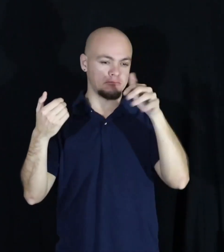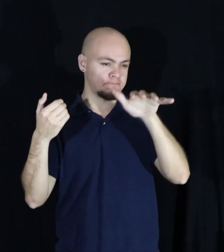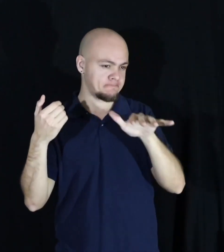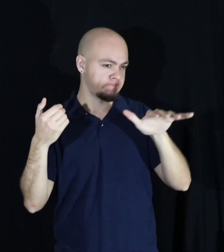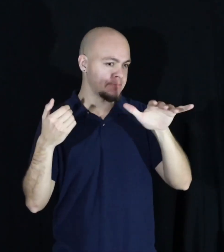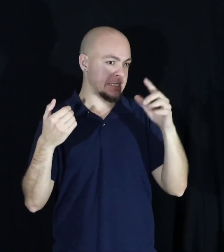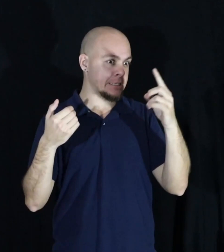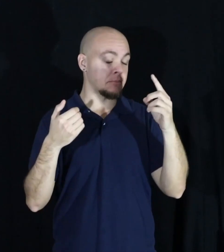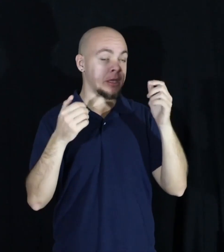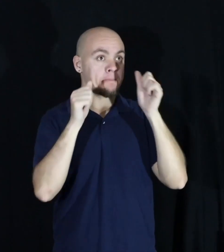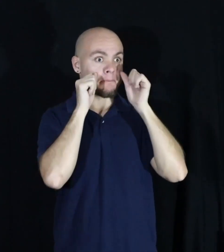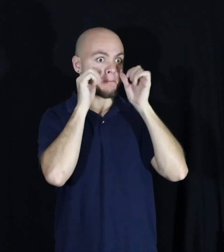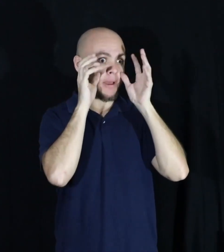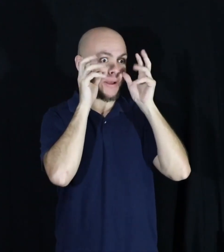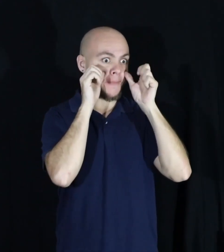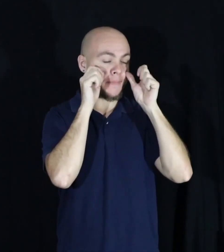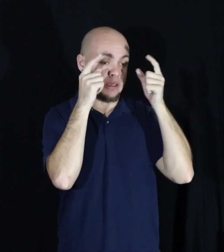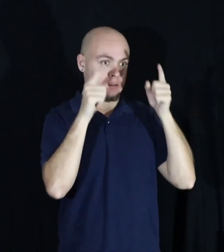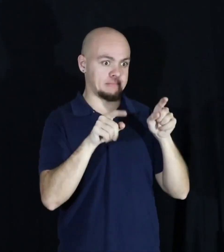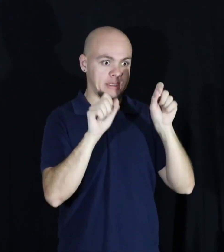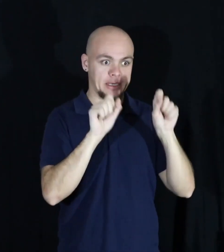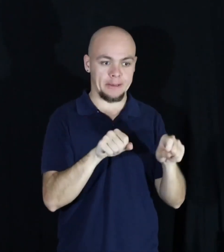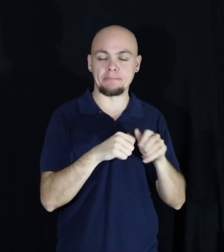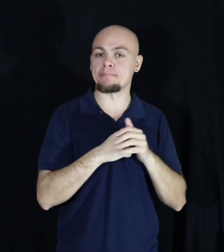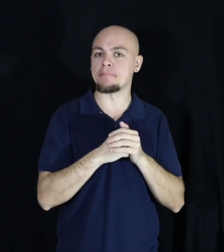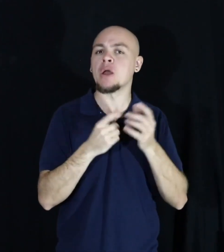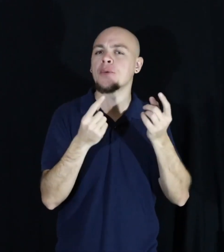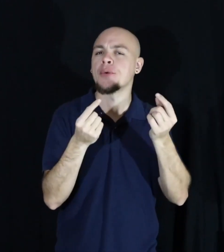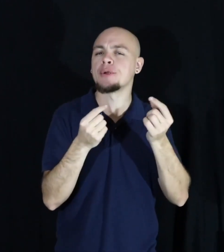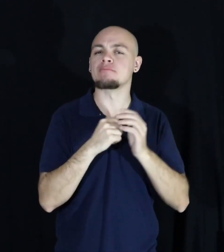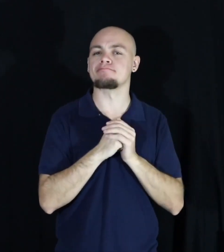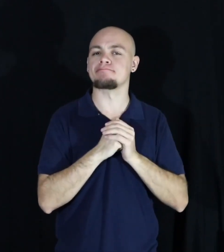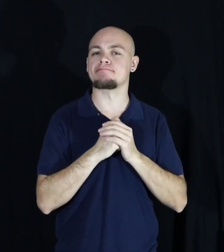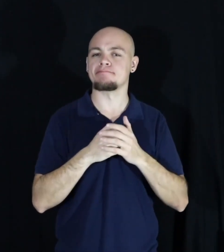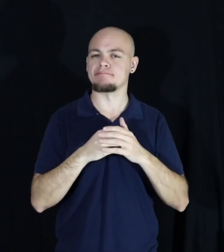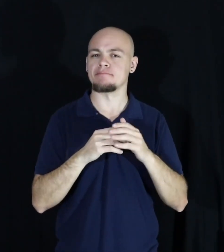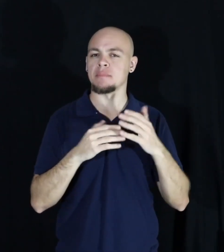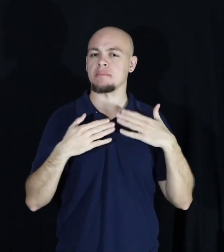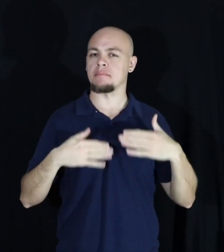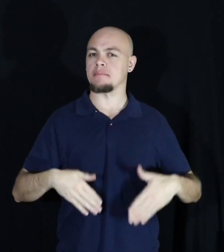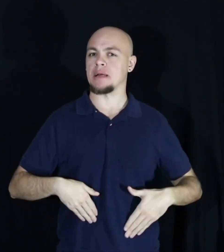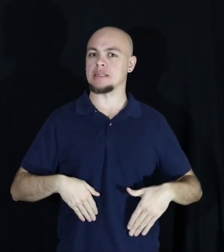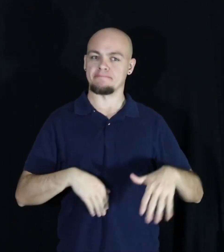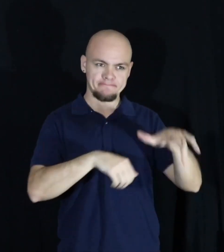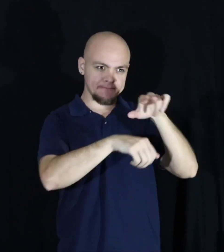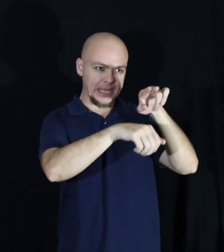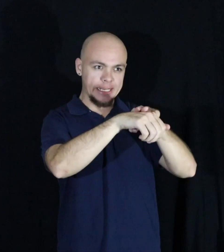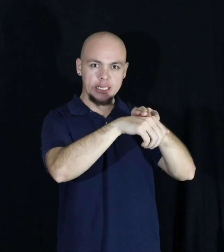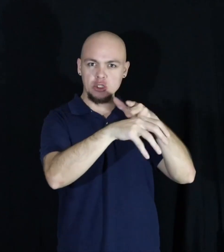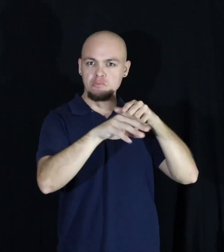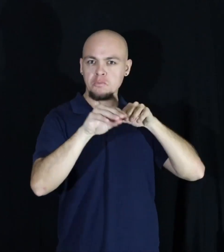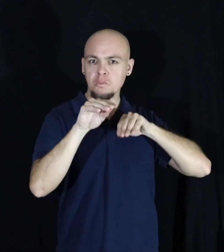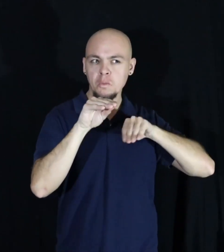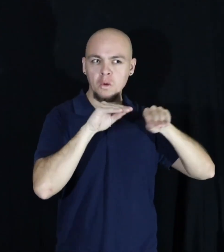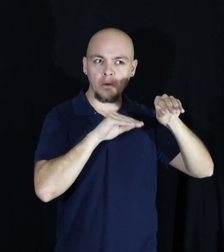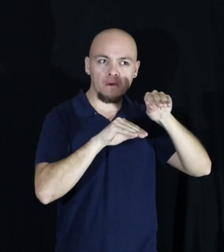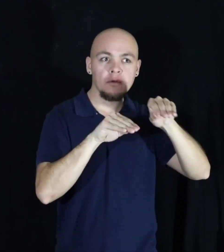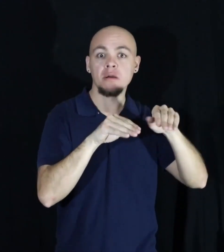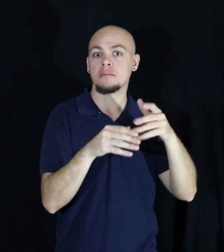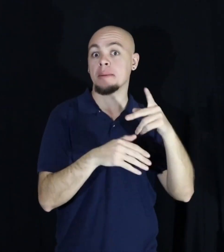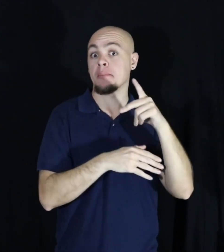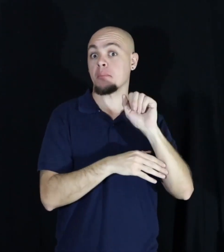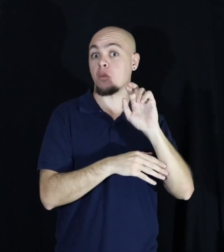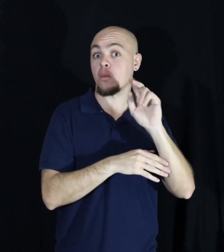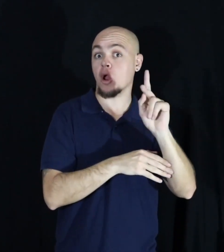can happen. And I believe that we can do this by getting our bodies moving in nature, whether that's a walk in the park